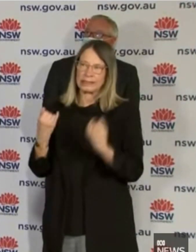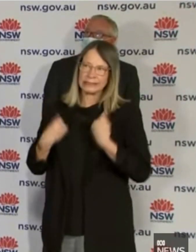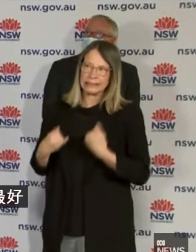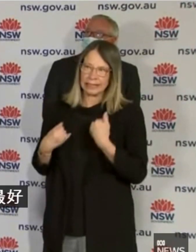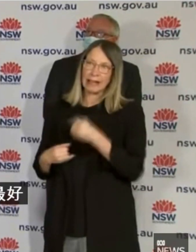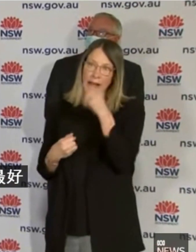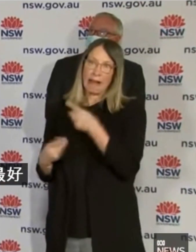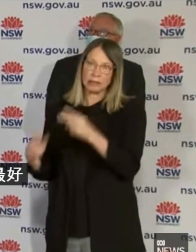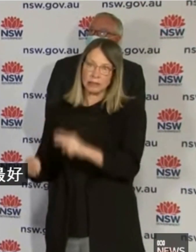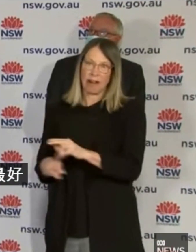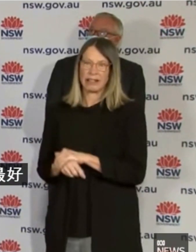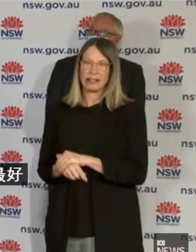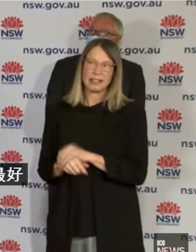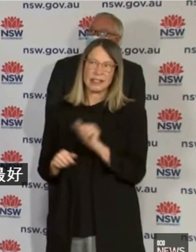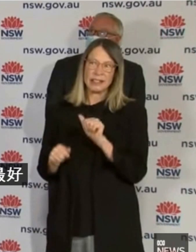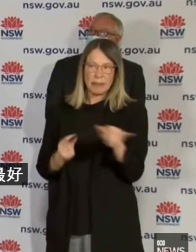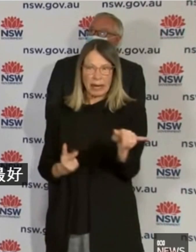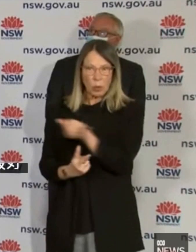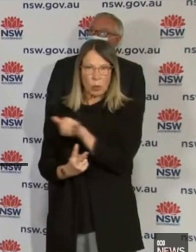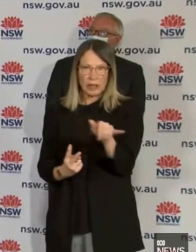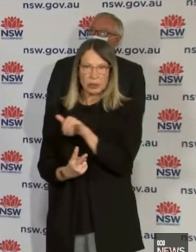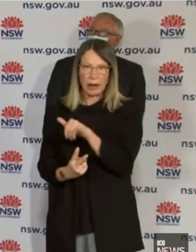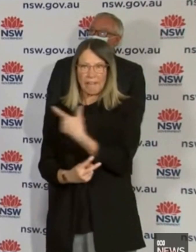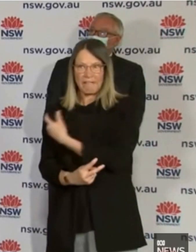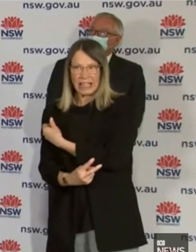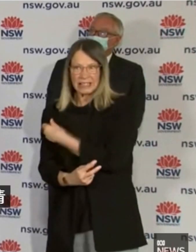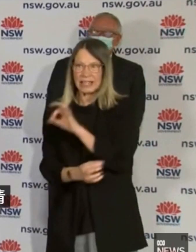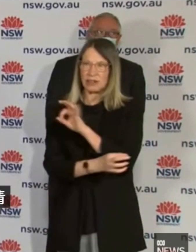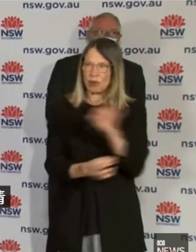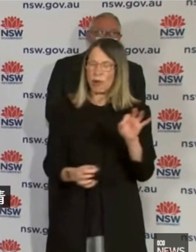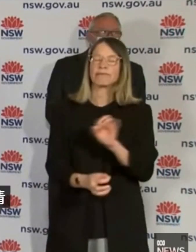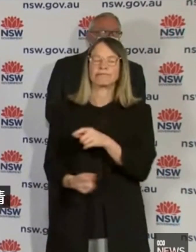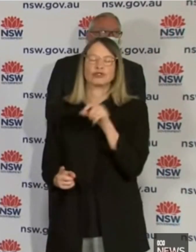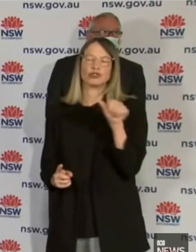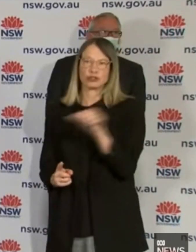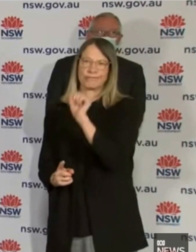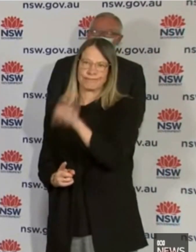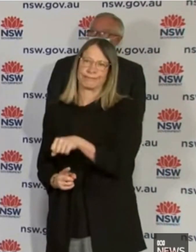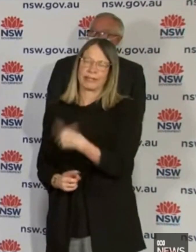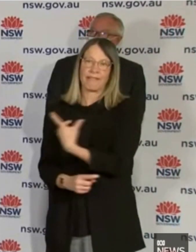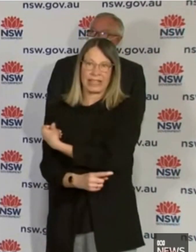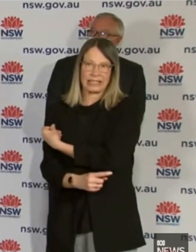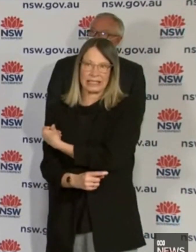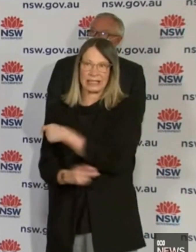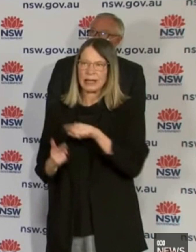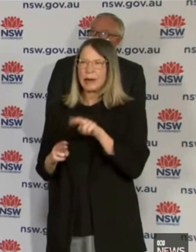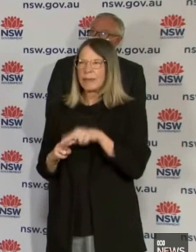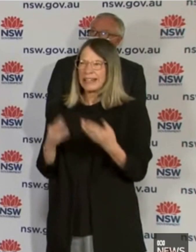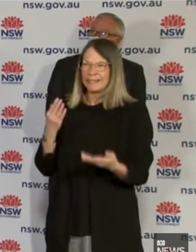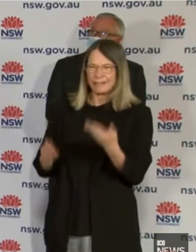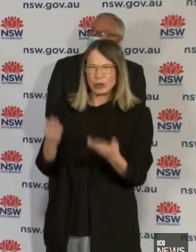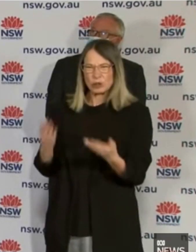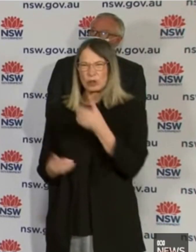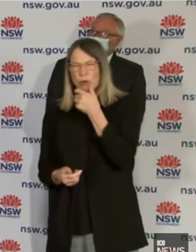it's definitely better to have the vaccine. What people should do if they're not sure is to go to reliable sources of